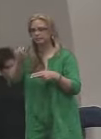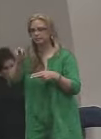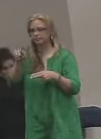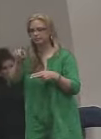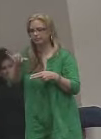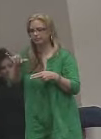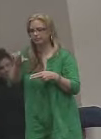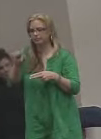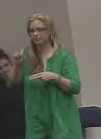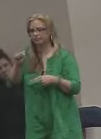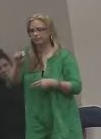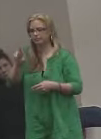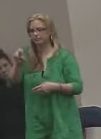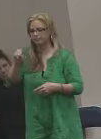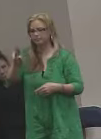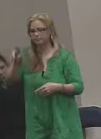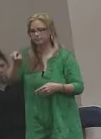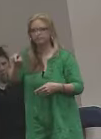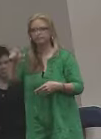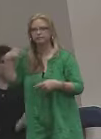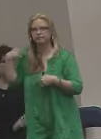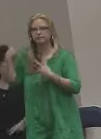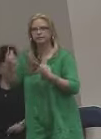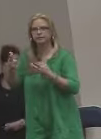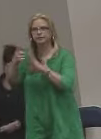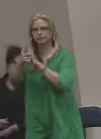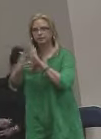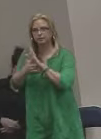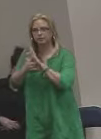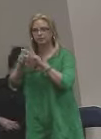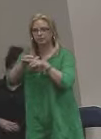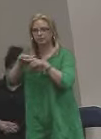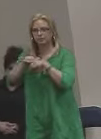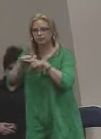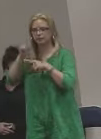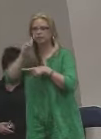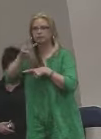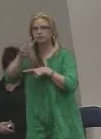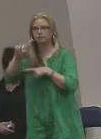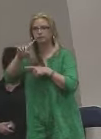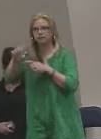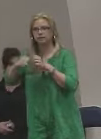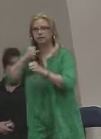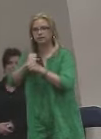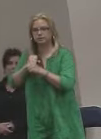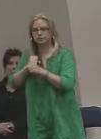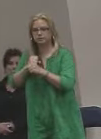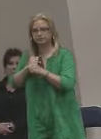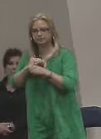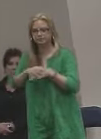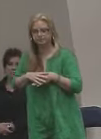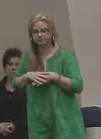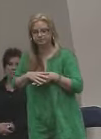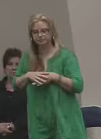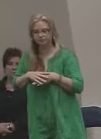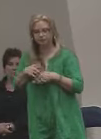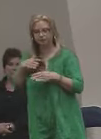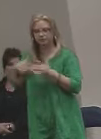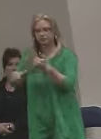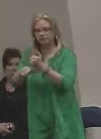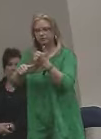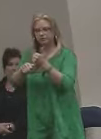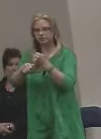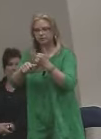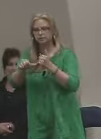Stroud. I've been in the practice of law for 41 years. Excuse me. I was